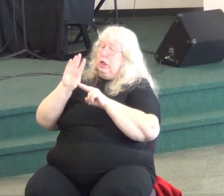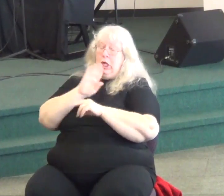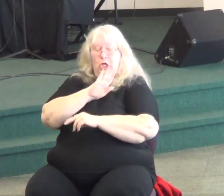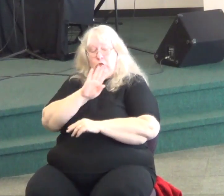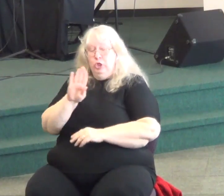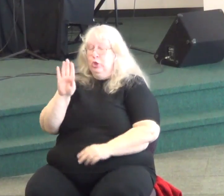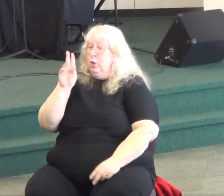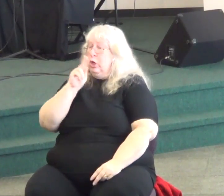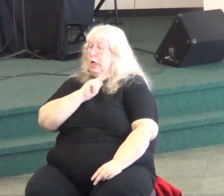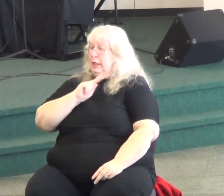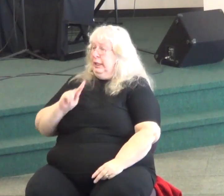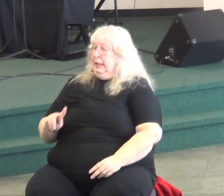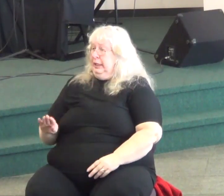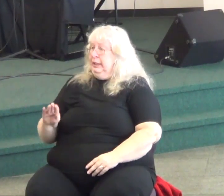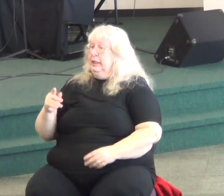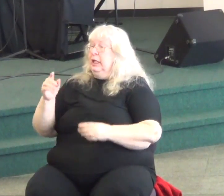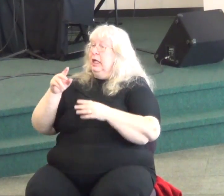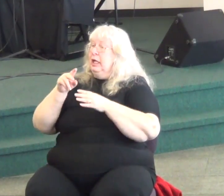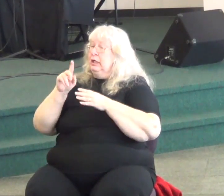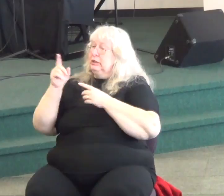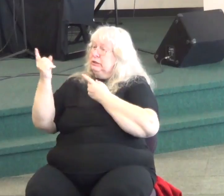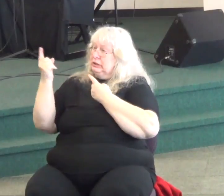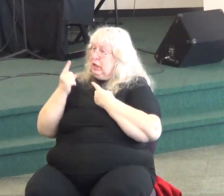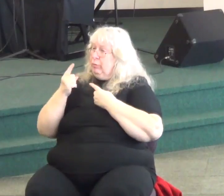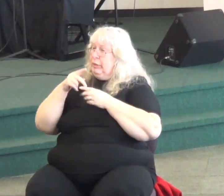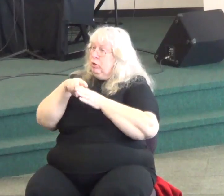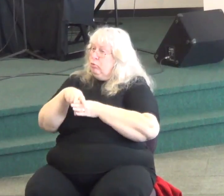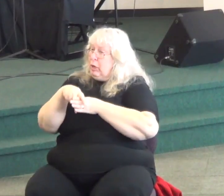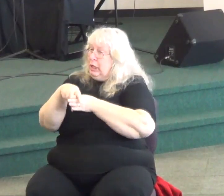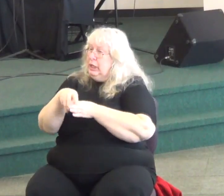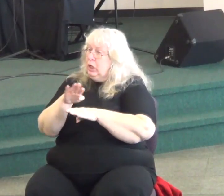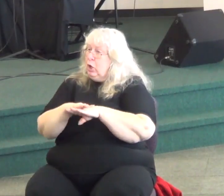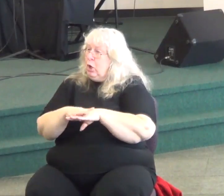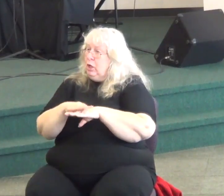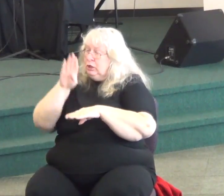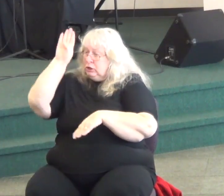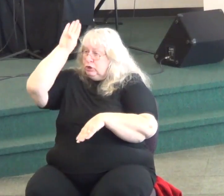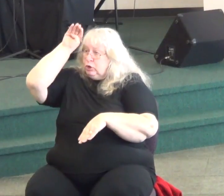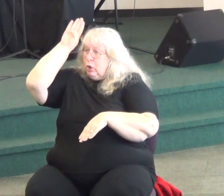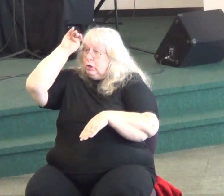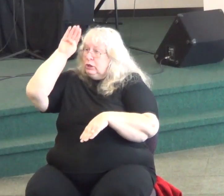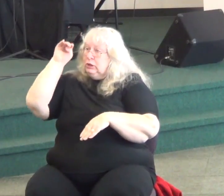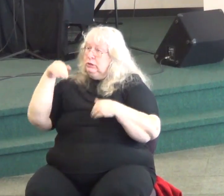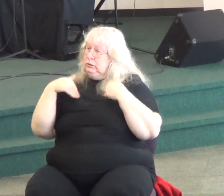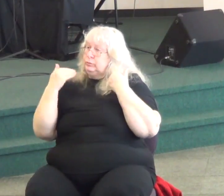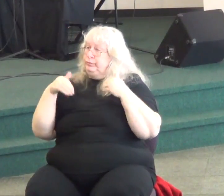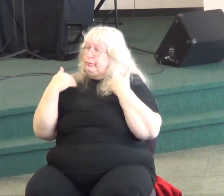donkey's colt. And you know what, church? Only the believers heard that statement that day.